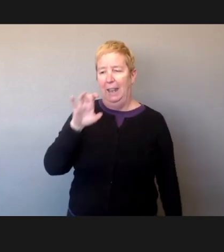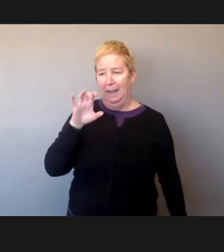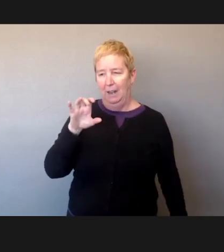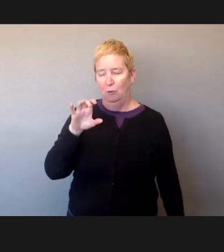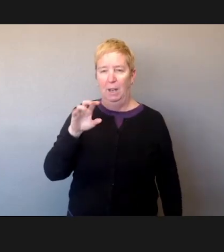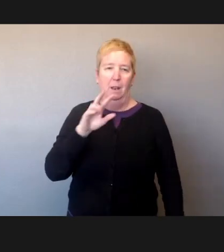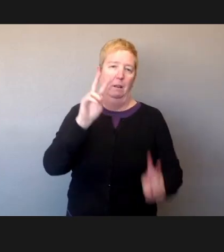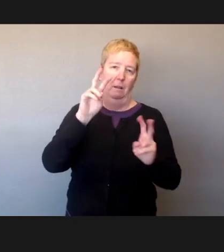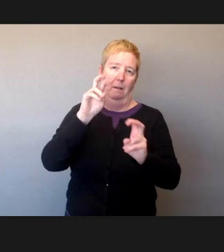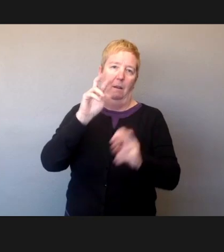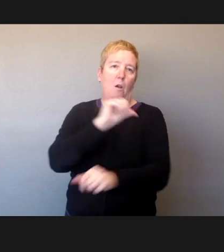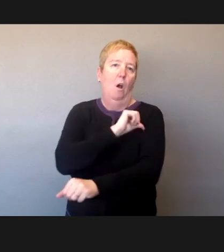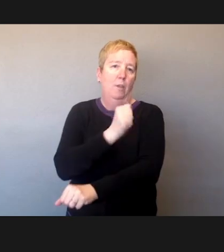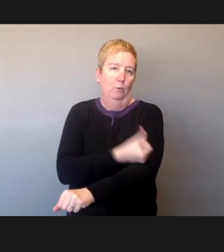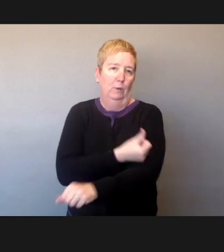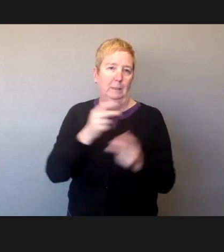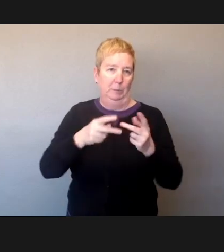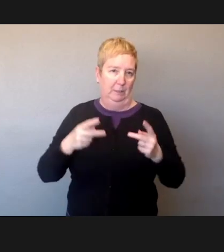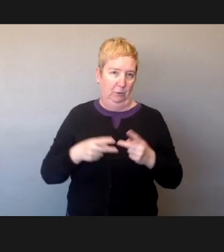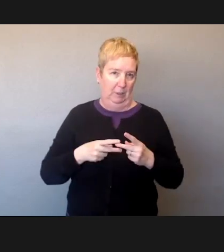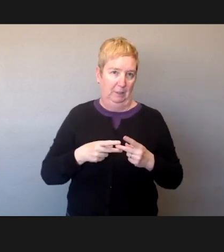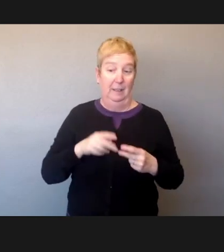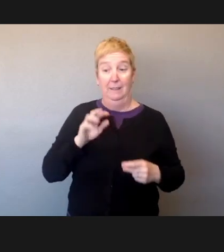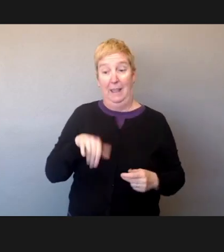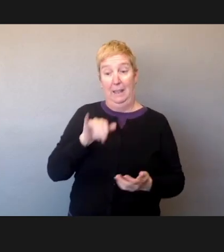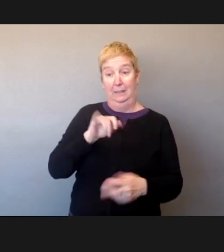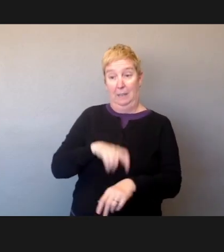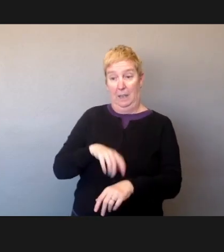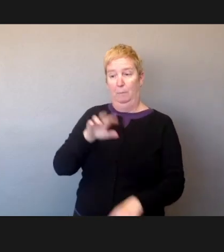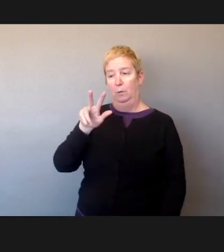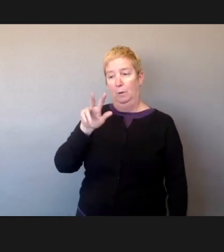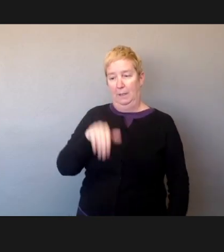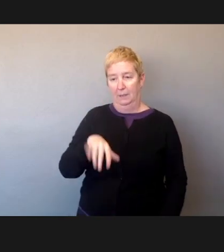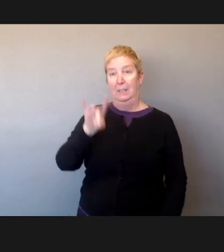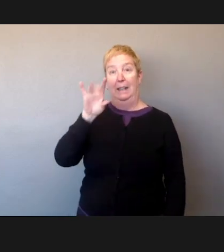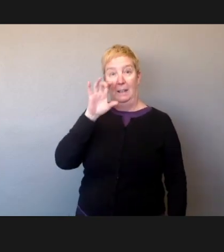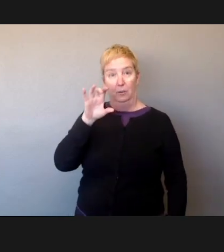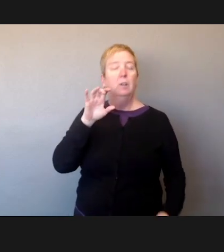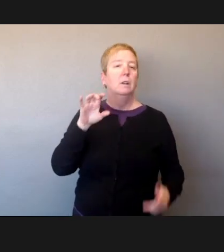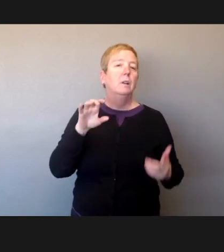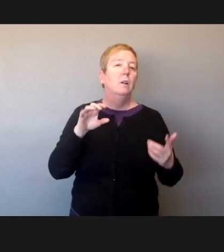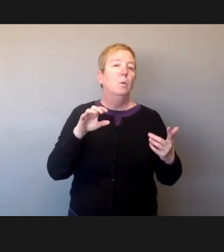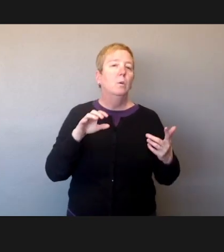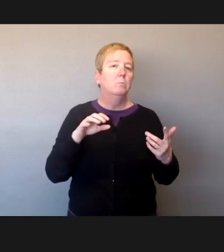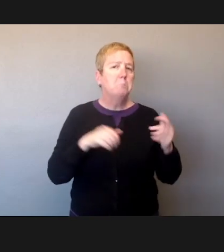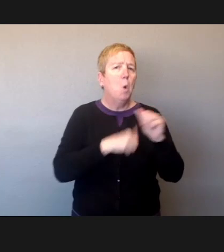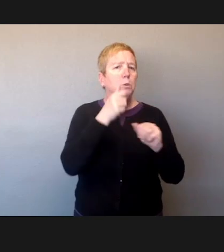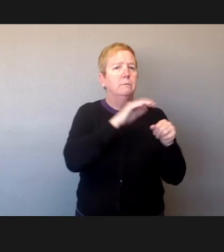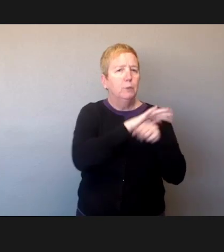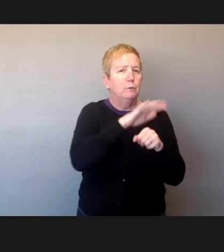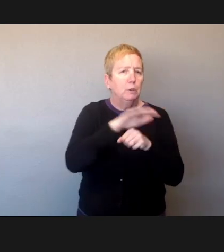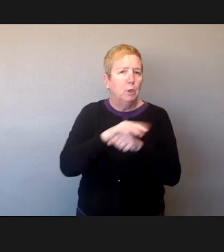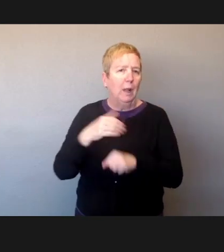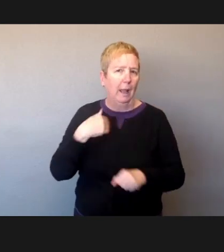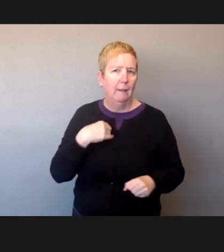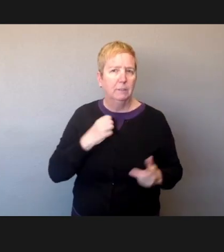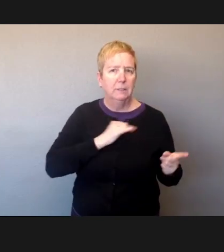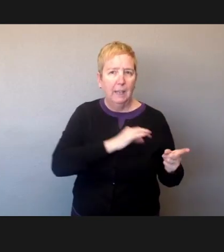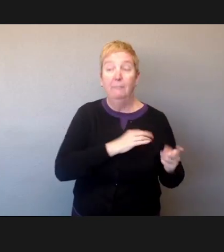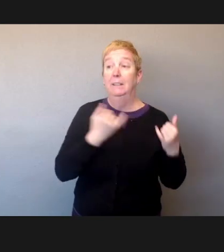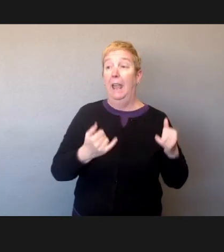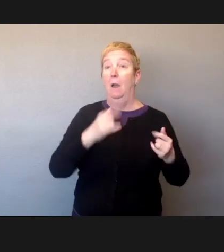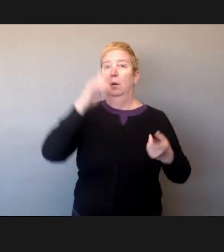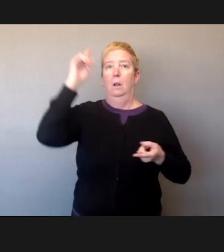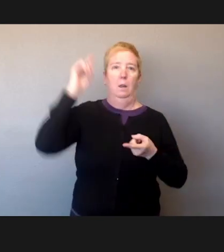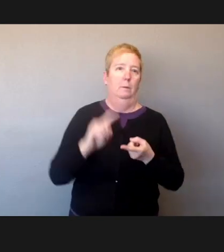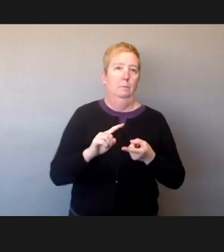and the vast majority of them were filled, over 90%. We're now down to about 3,050